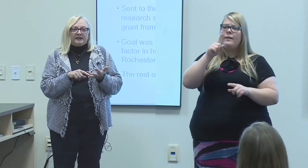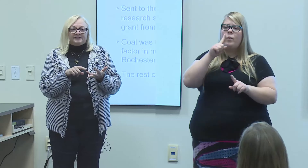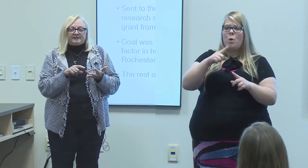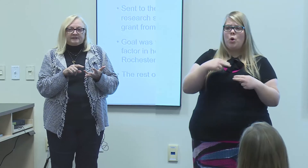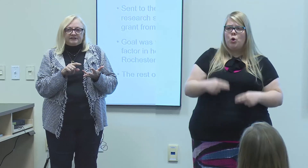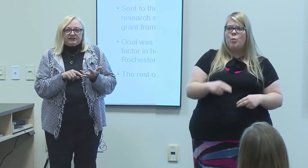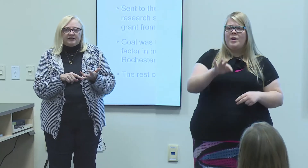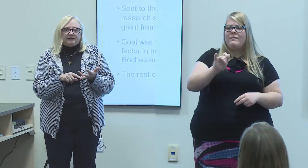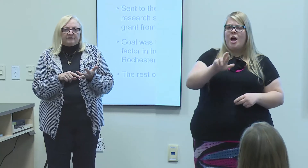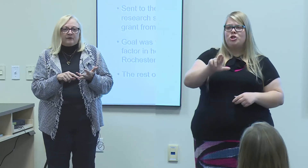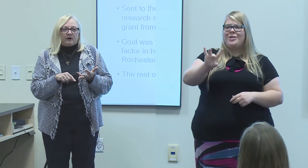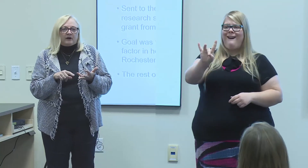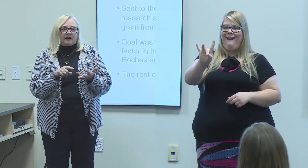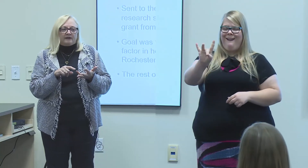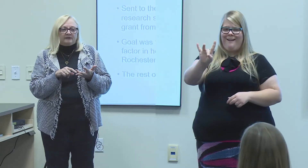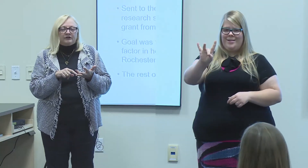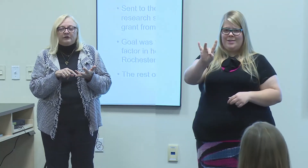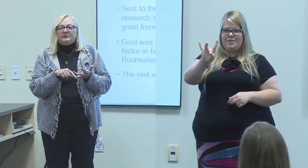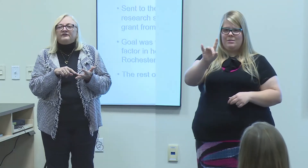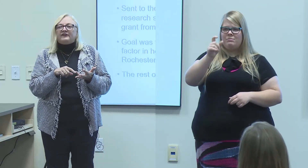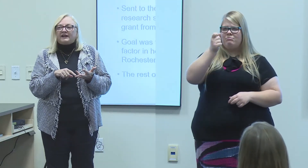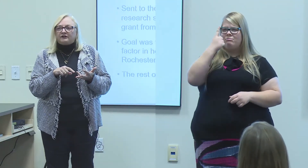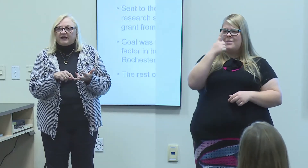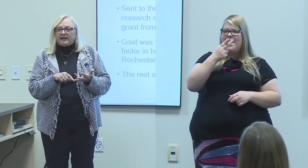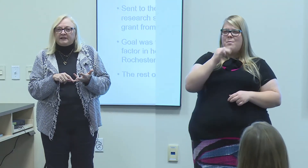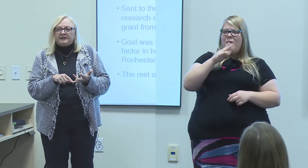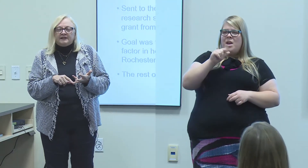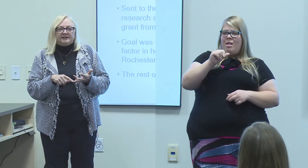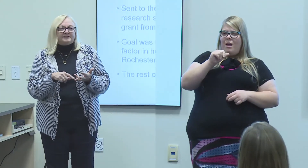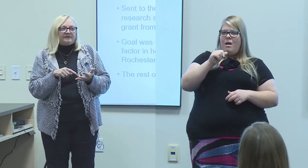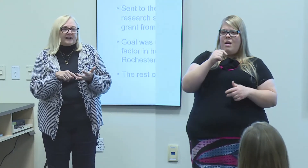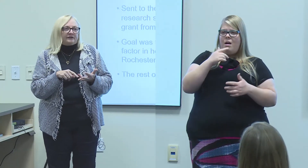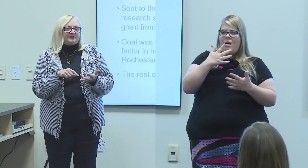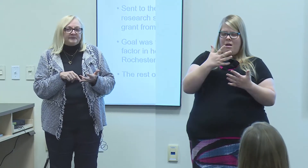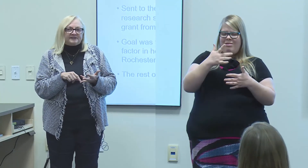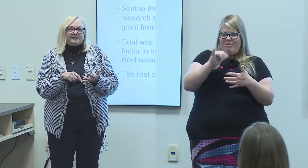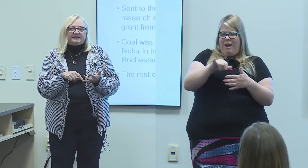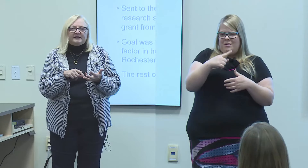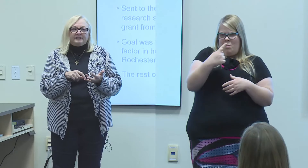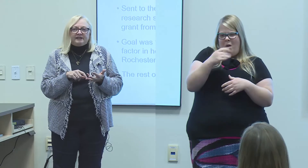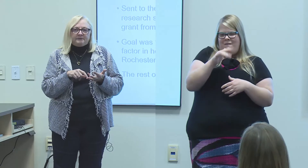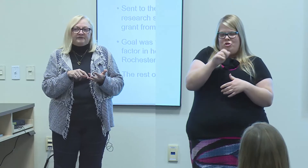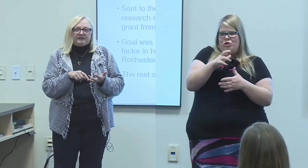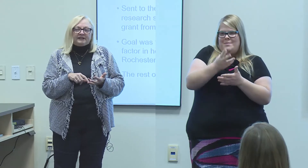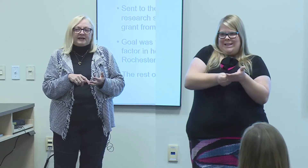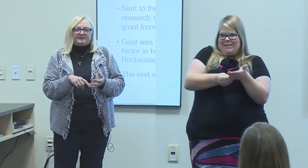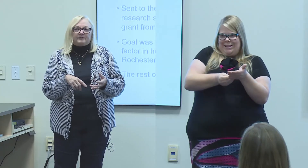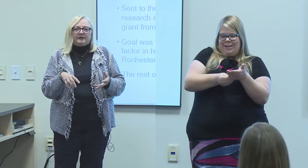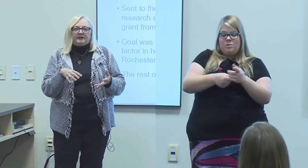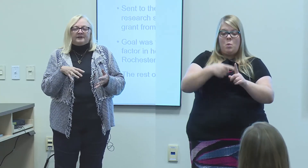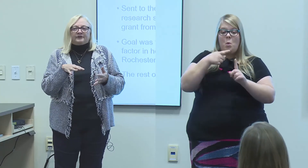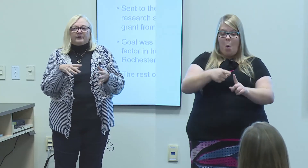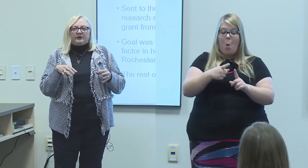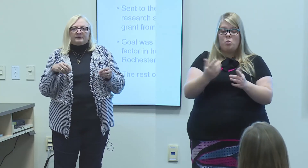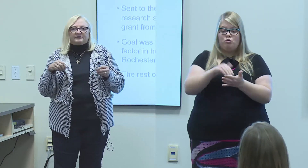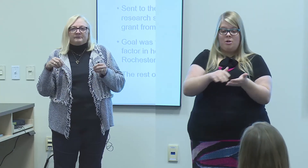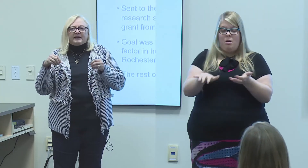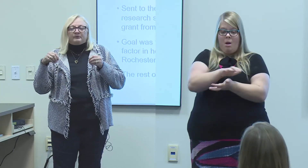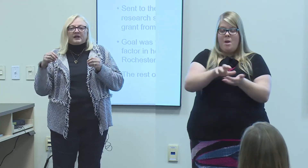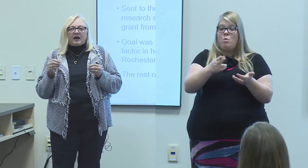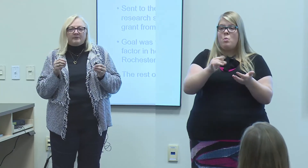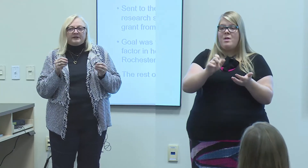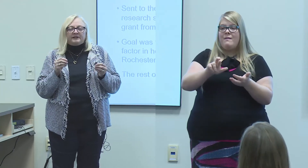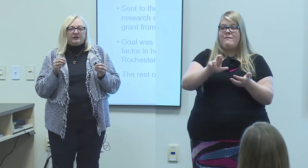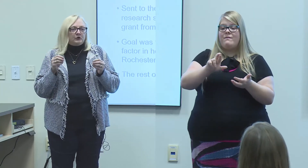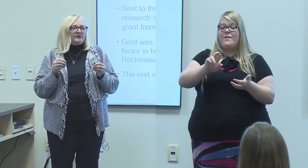the gene for human factor VIII. It's the factor that's missing in hemophiliacs. So it was to